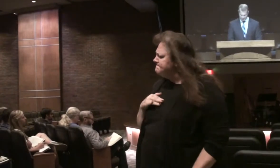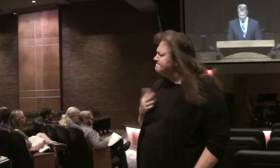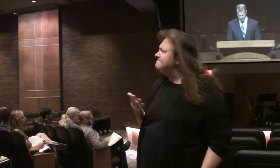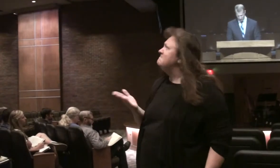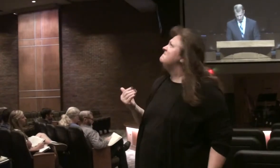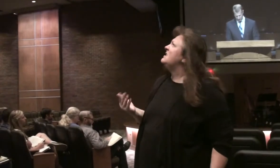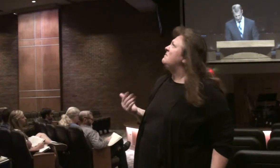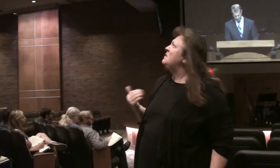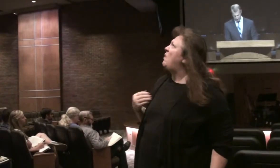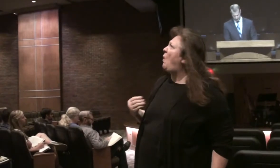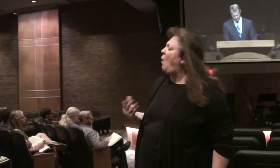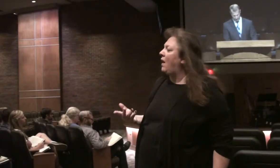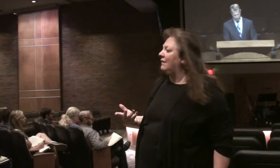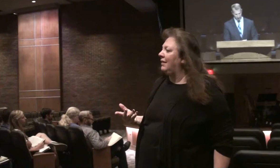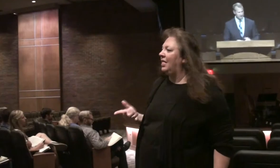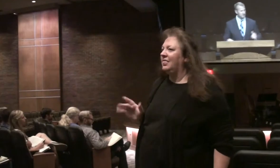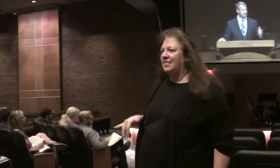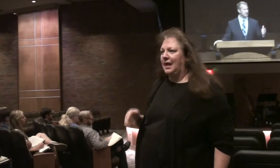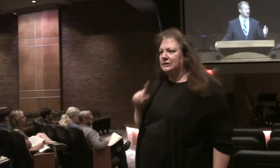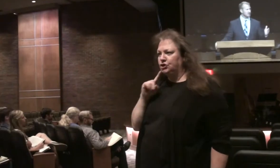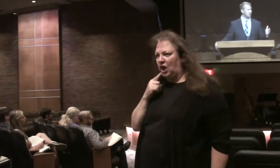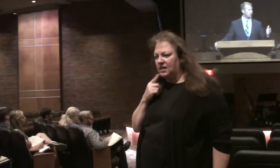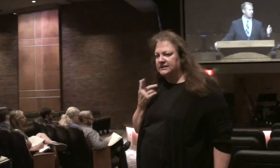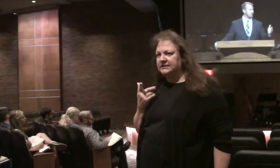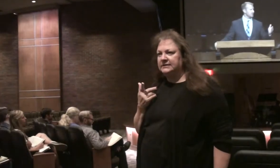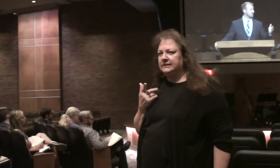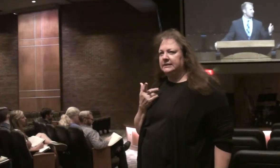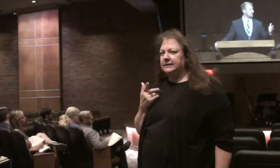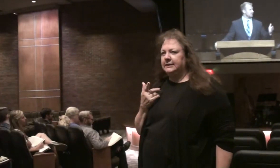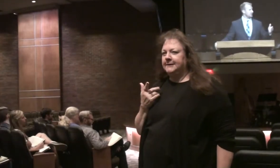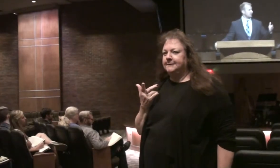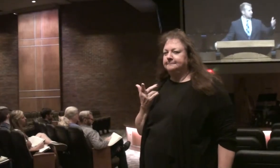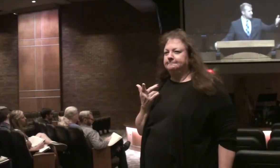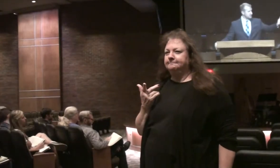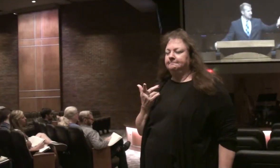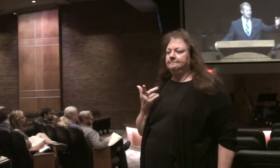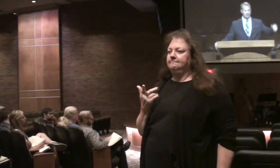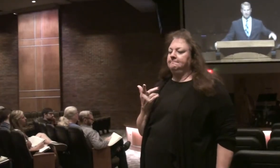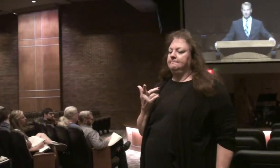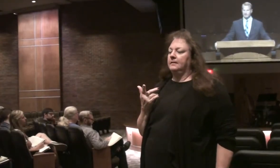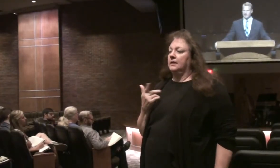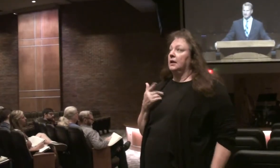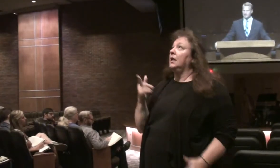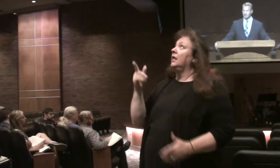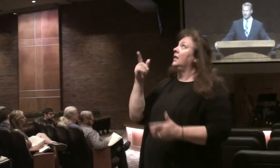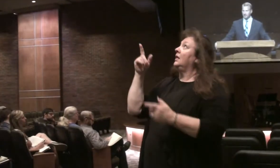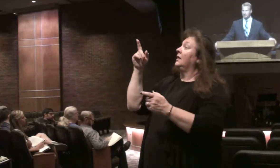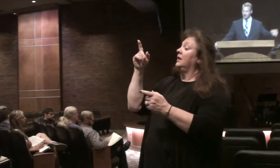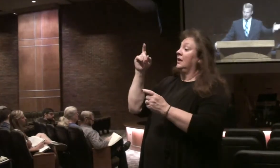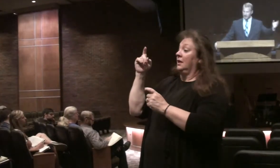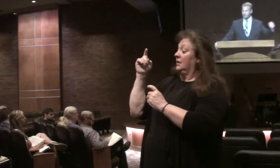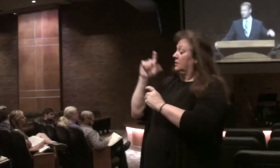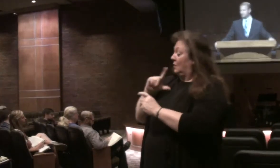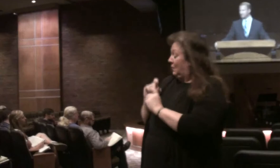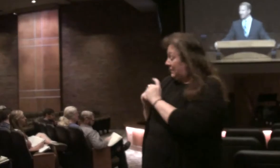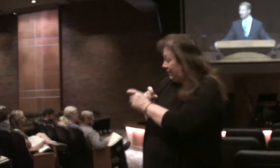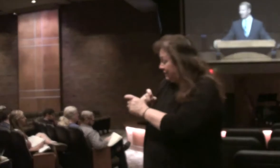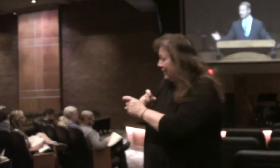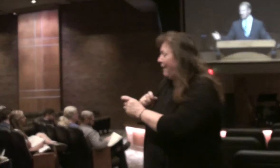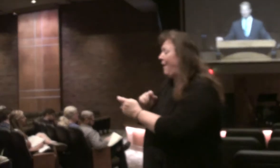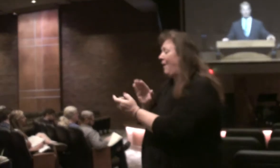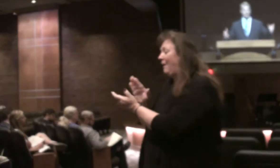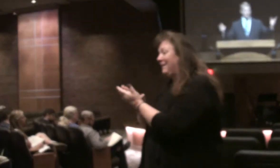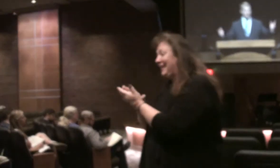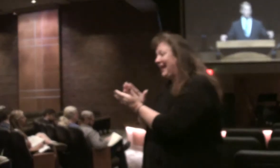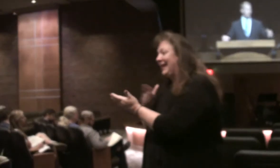the Lord has given you. You know, jealousy isn't only appreciating what the Lord has given to someone else, and oh yeah, they have a